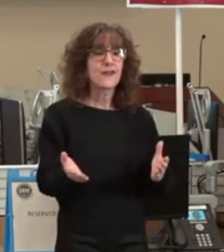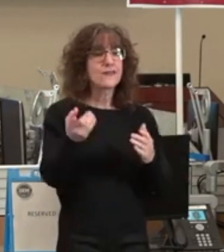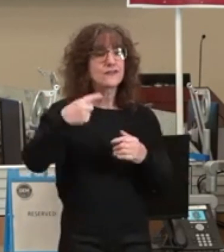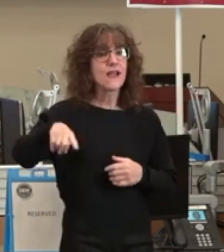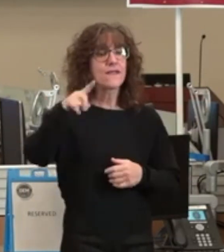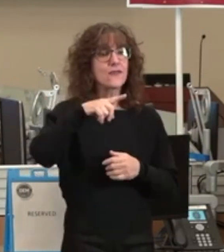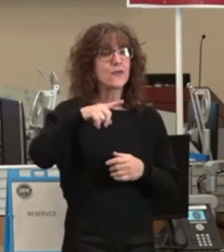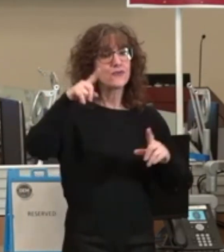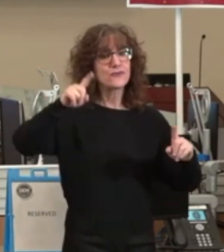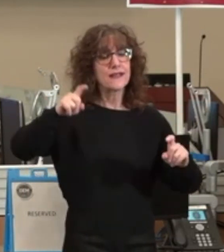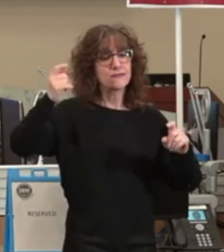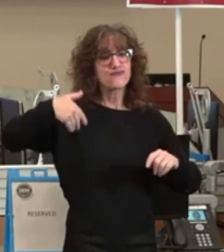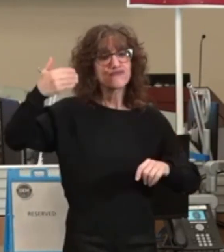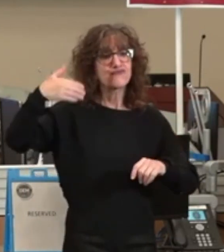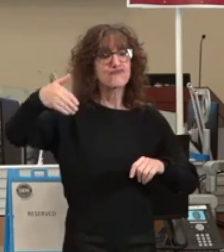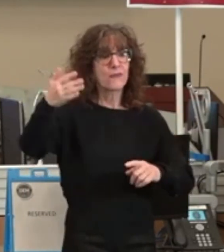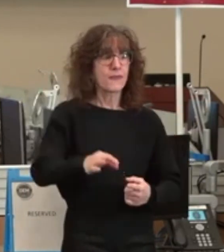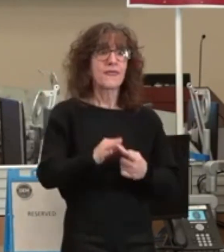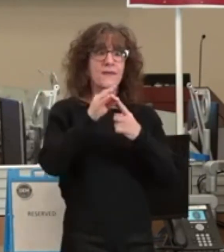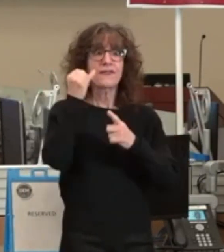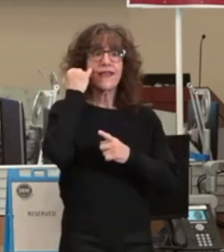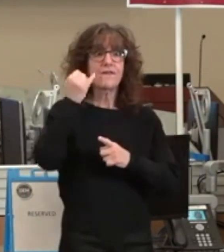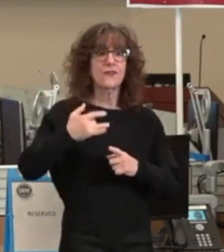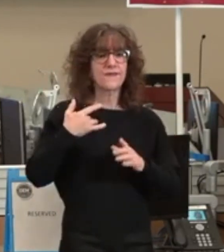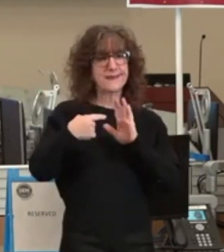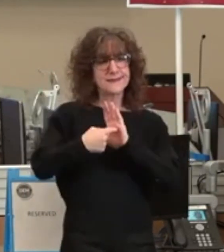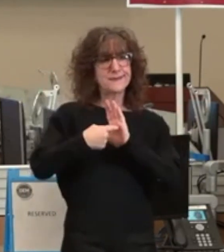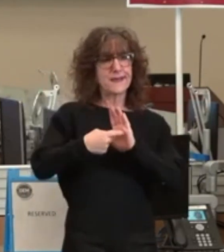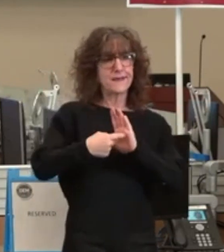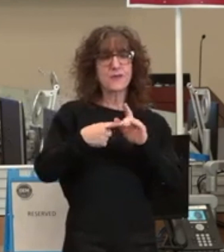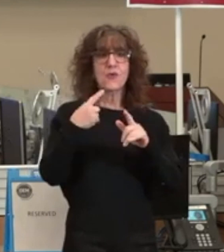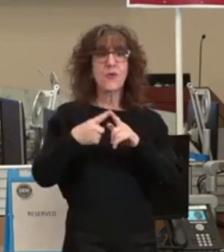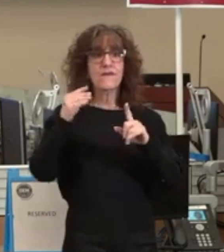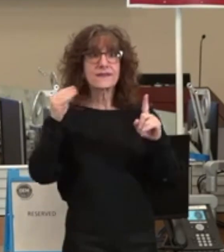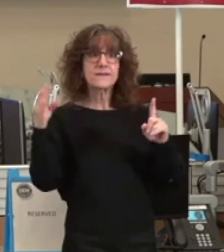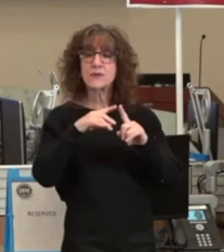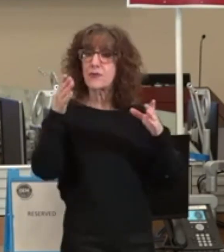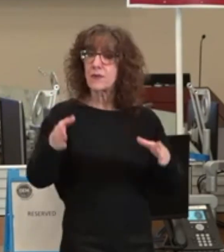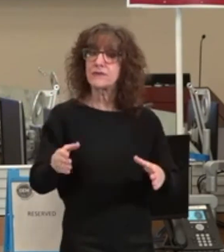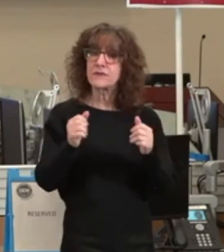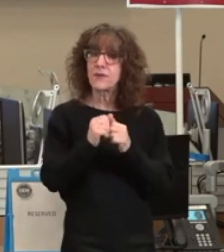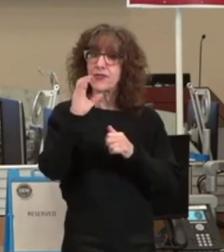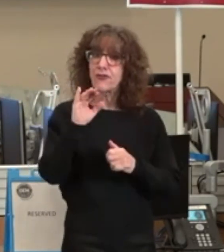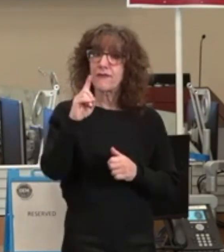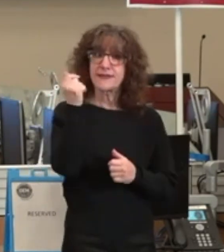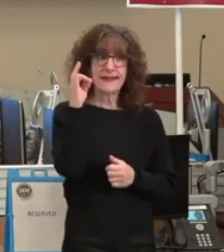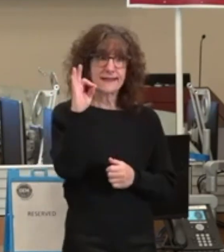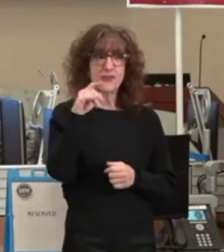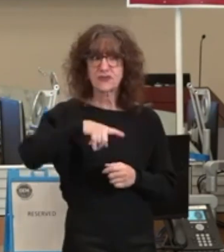everyone to get tested regularly, especially if you feel symptoms or if you are exposed to a person with